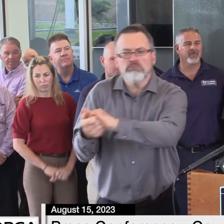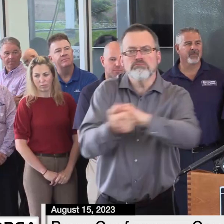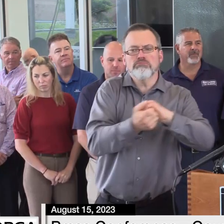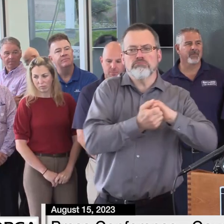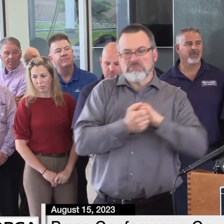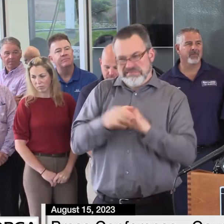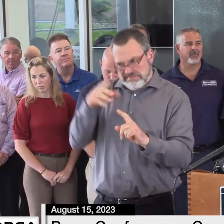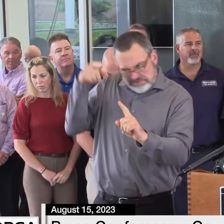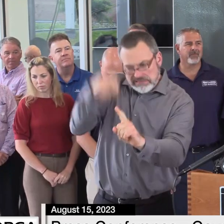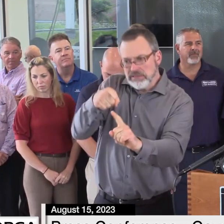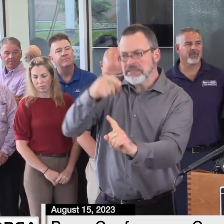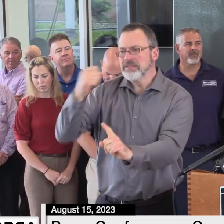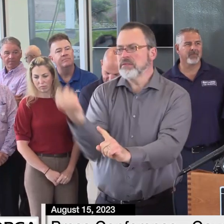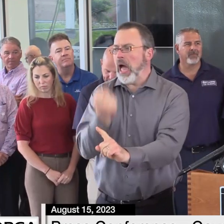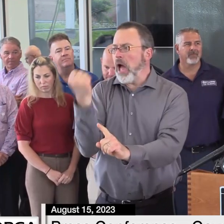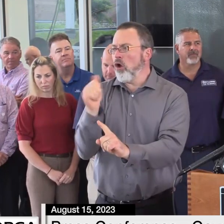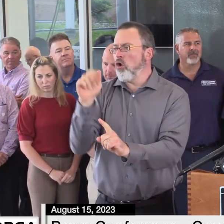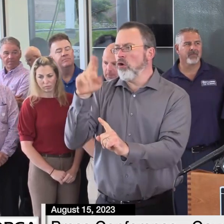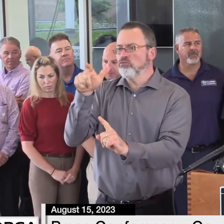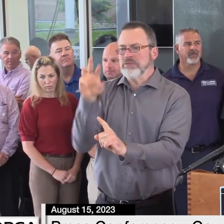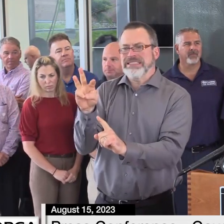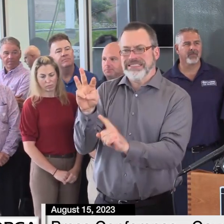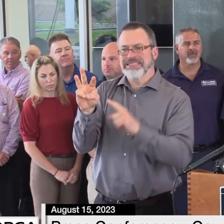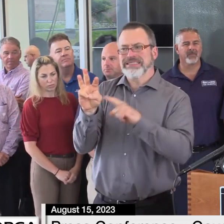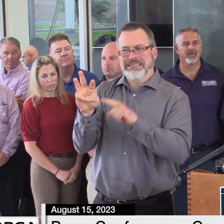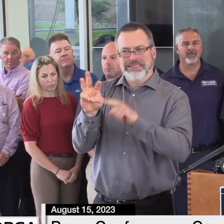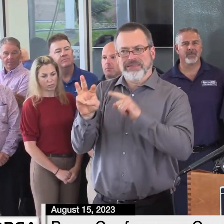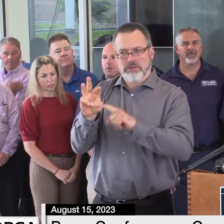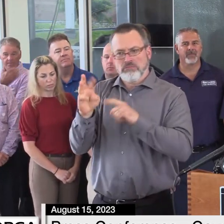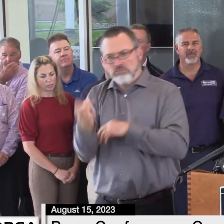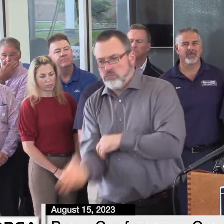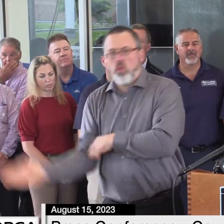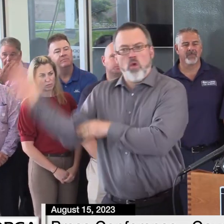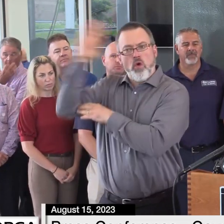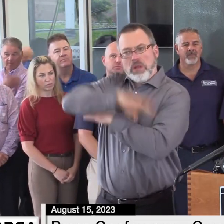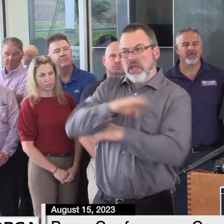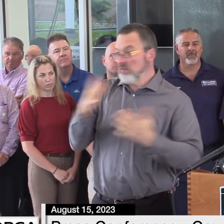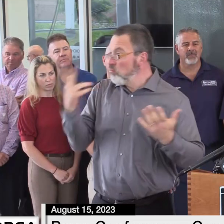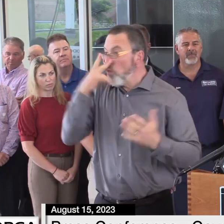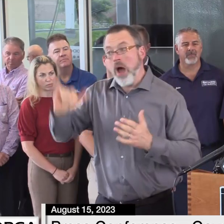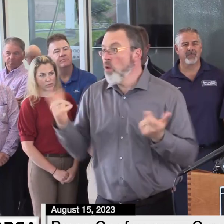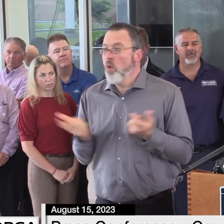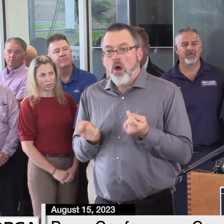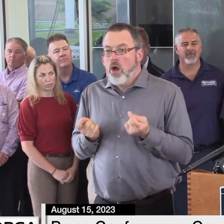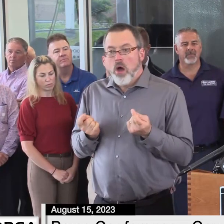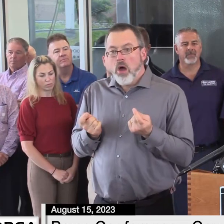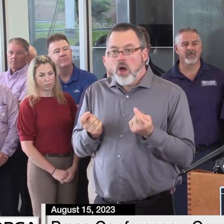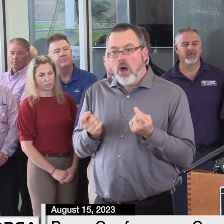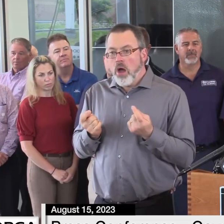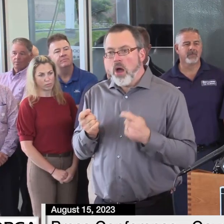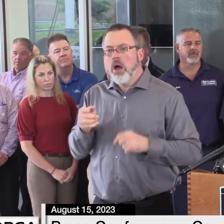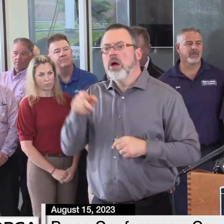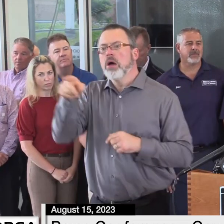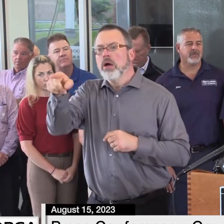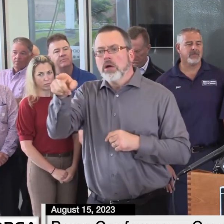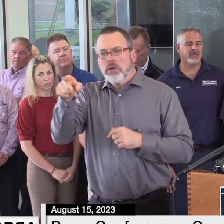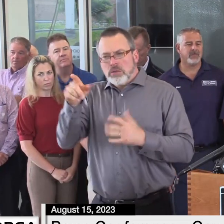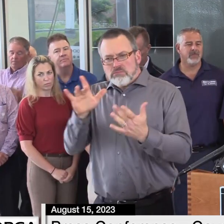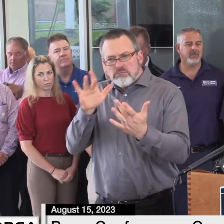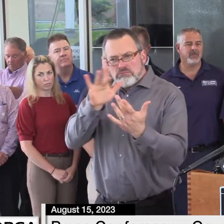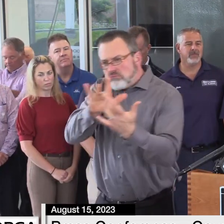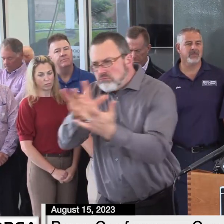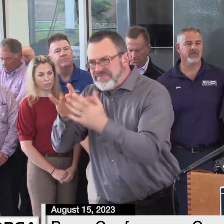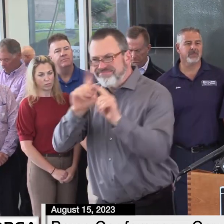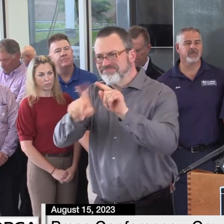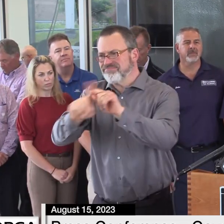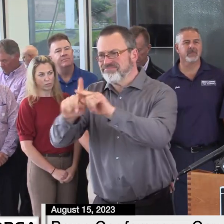26th. What we're doing basically is reaching out to all cities and towns throughout Vermont and seeing